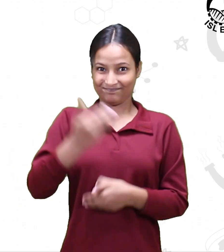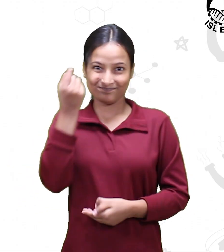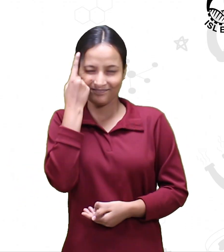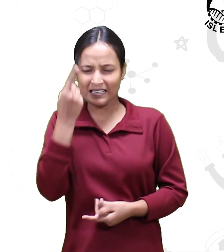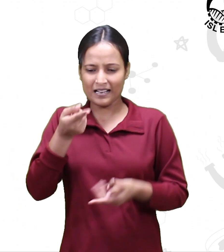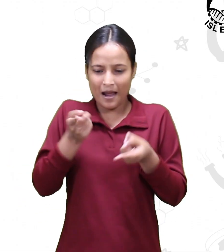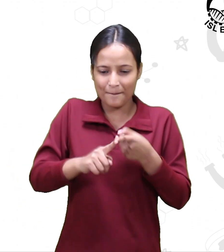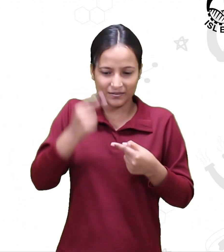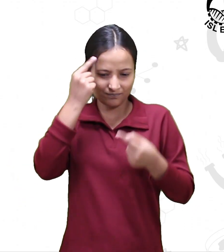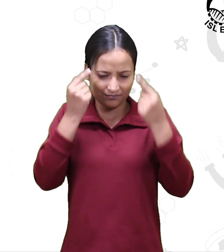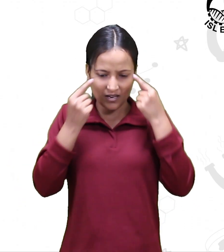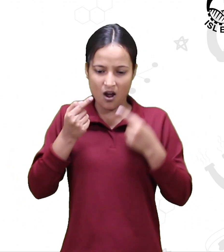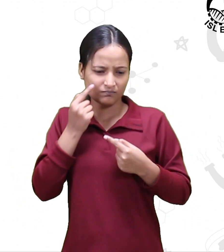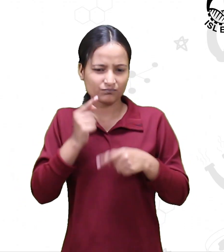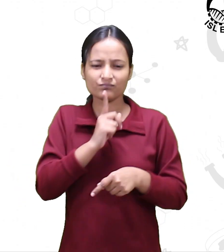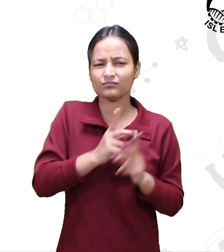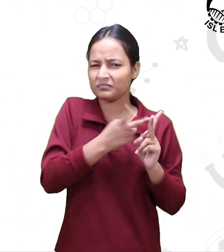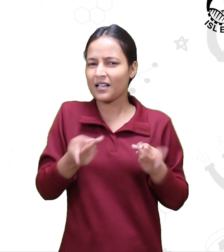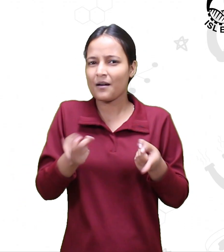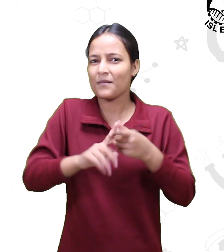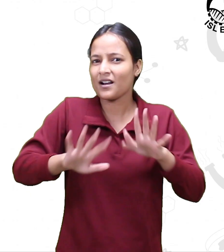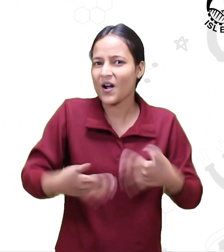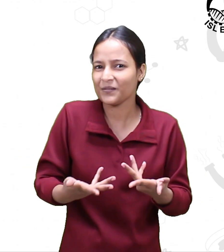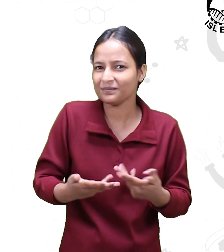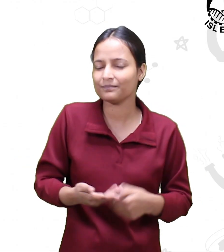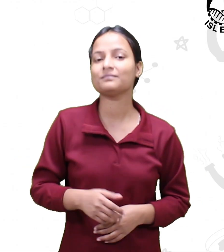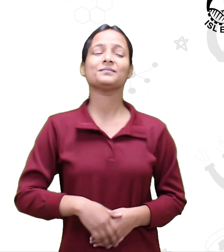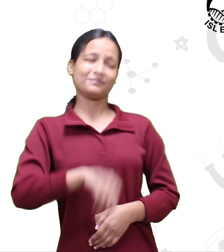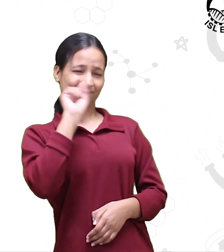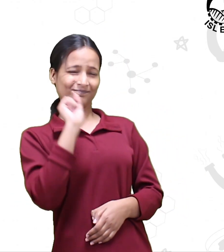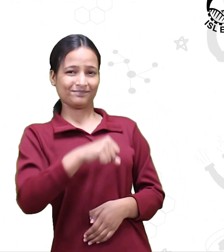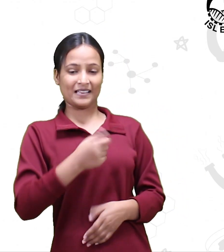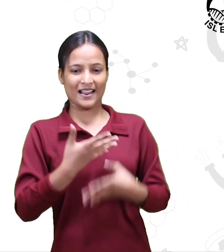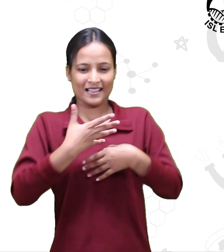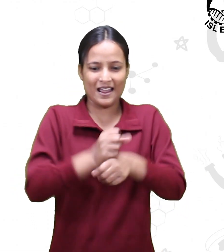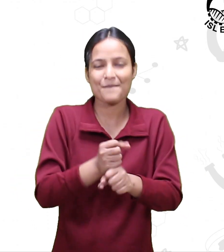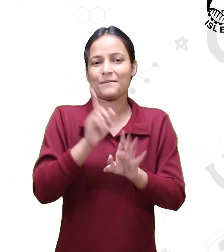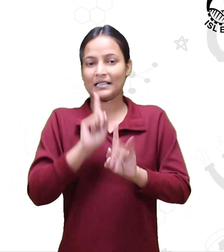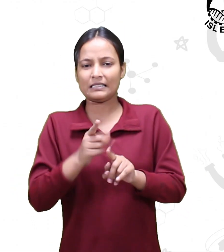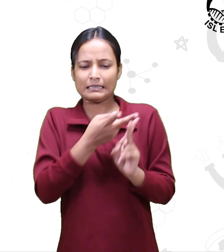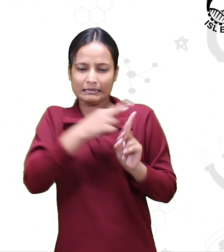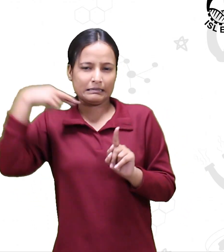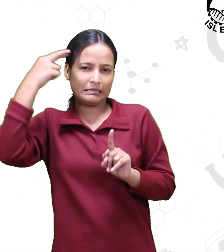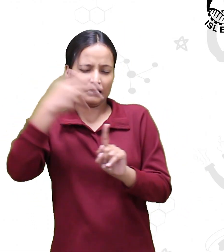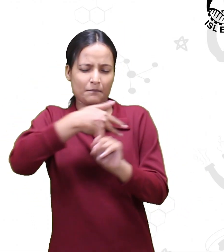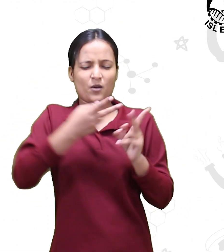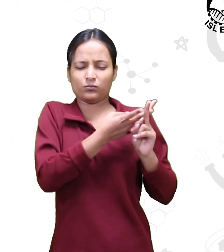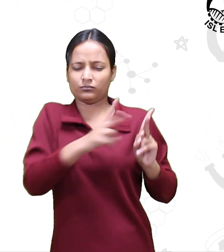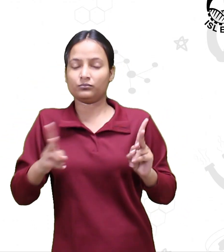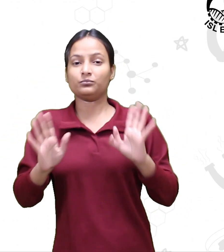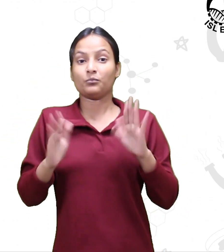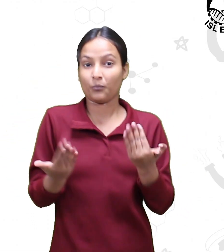we have birthmarks and moles? Yes, birthmarks are of many colors and are formed because of